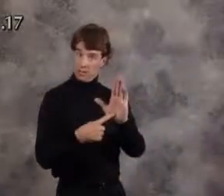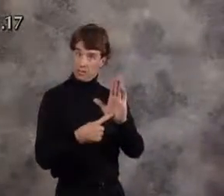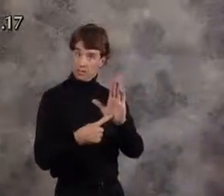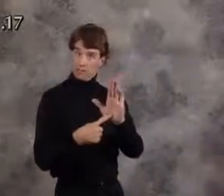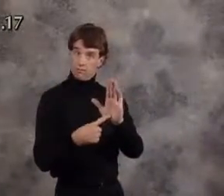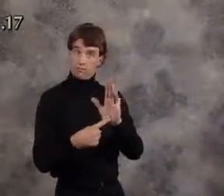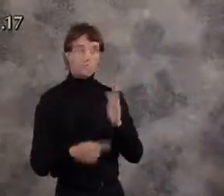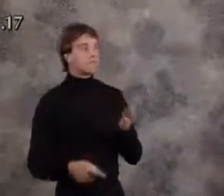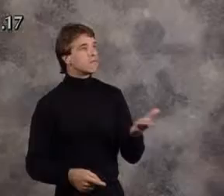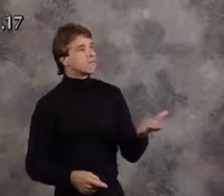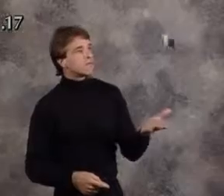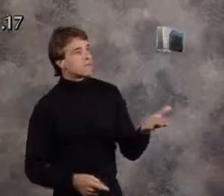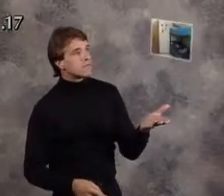Here's another example.